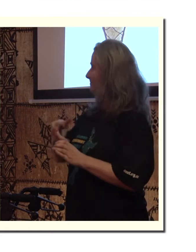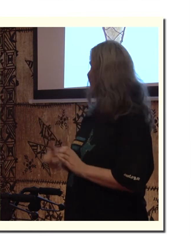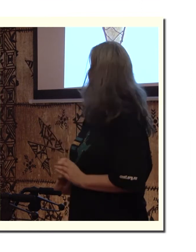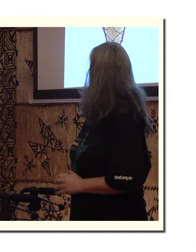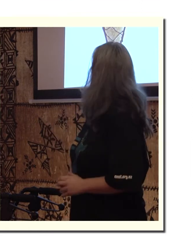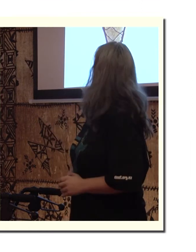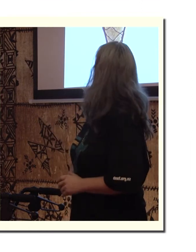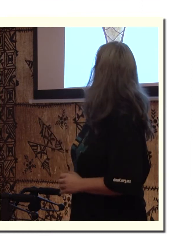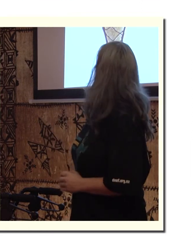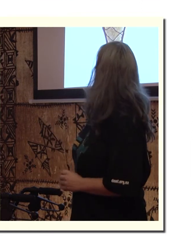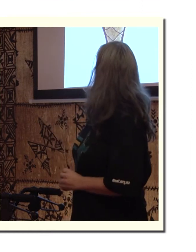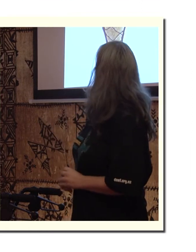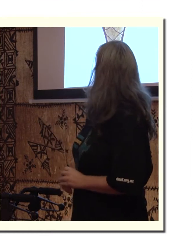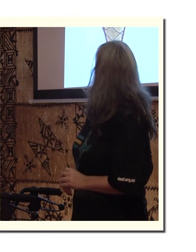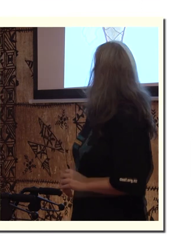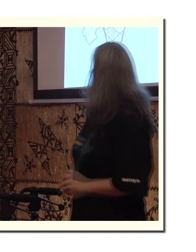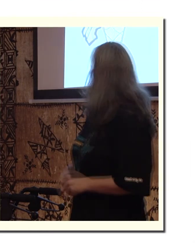Jar, yes.